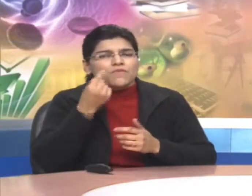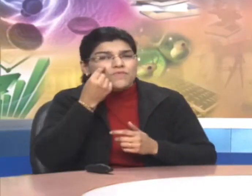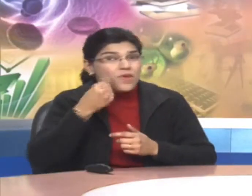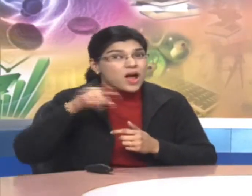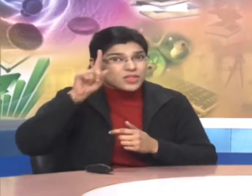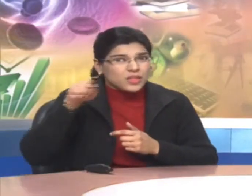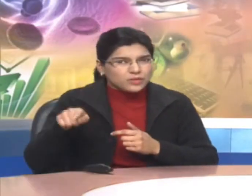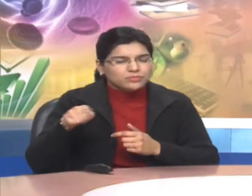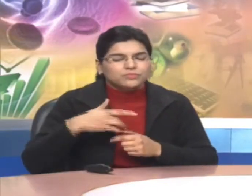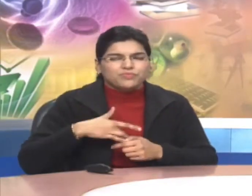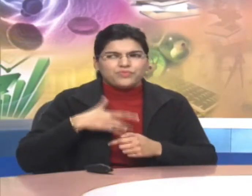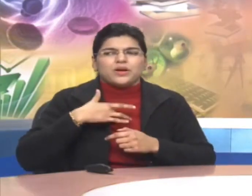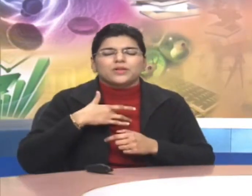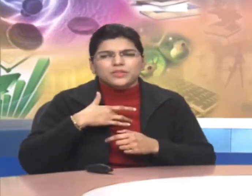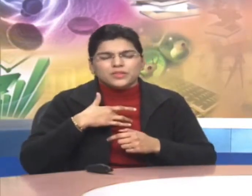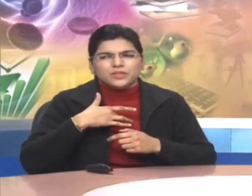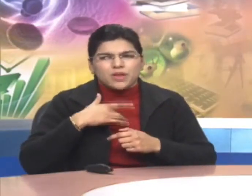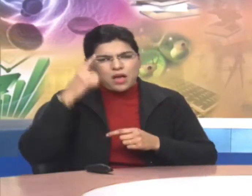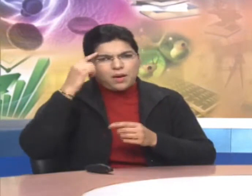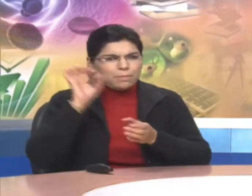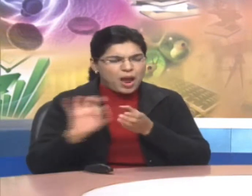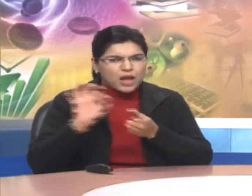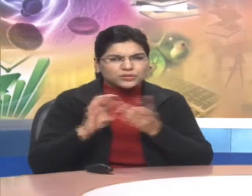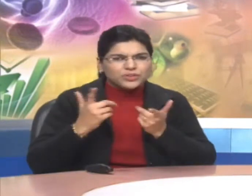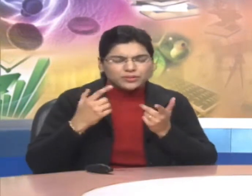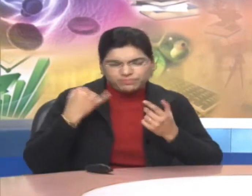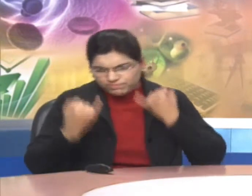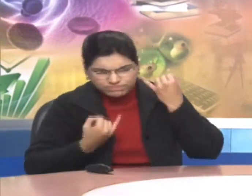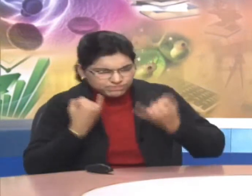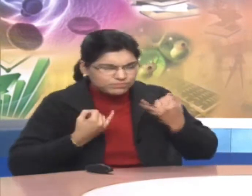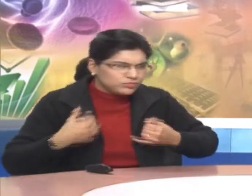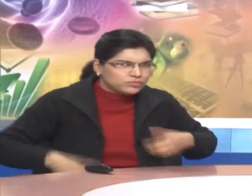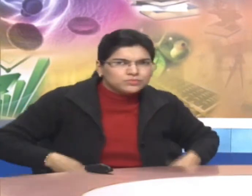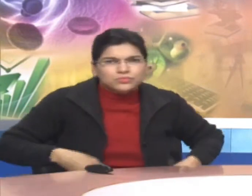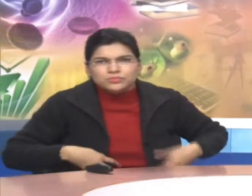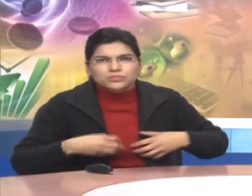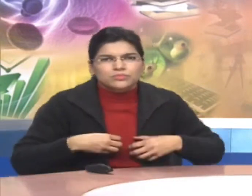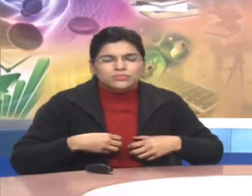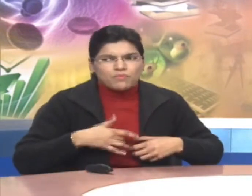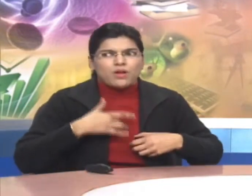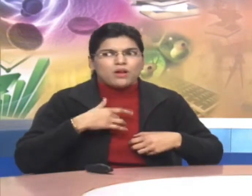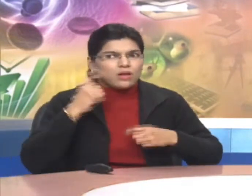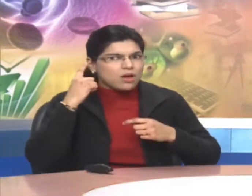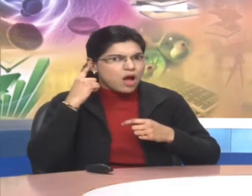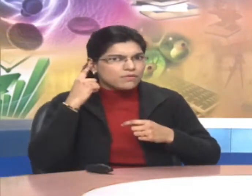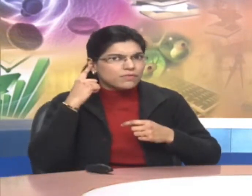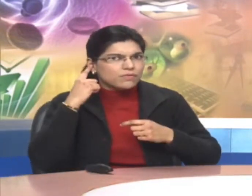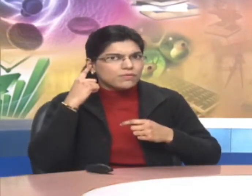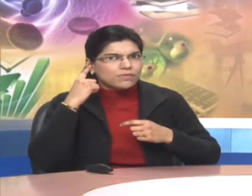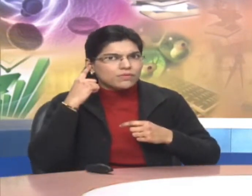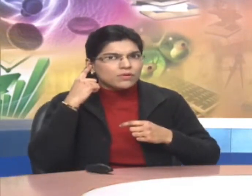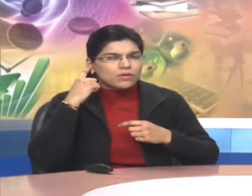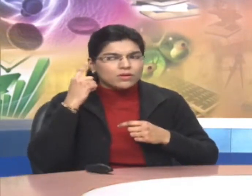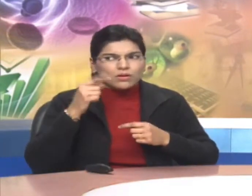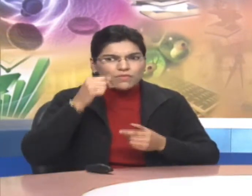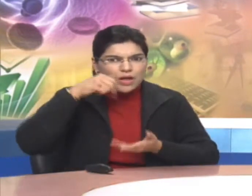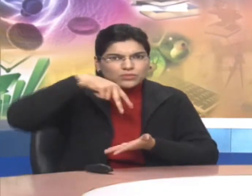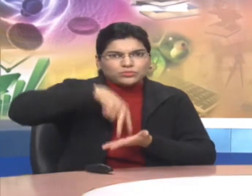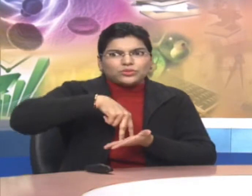Once more, he fumbled for his matches, then suddenly he stood